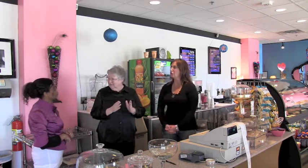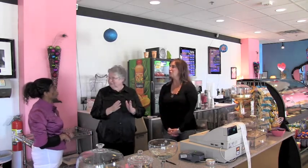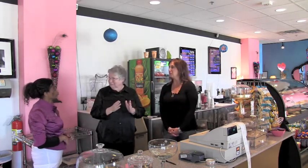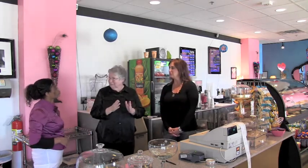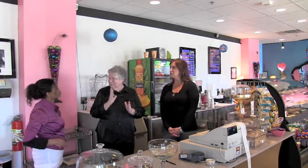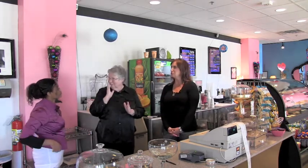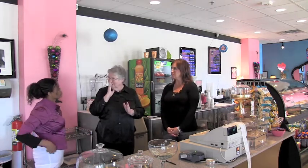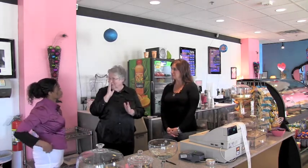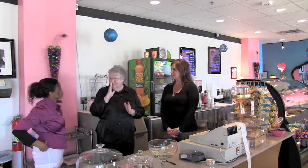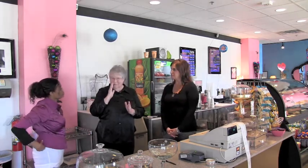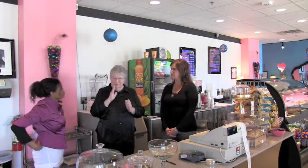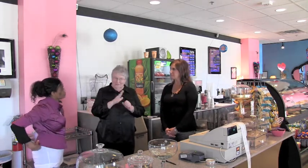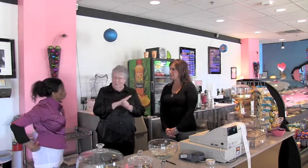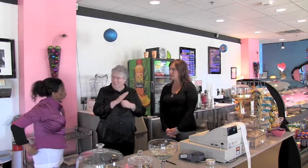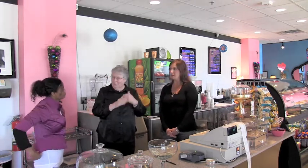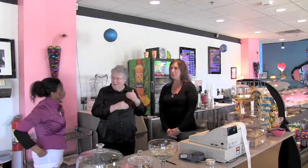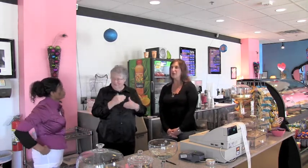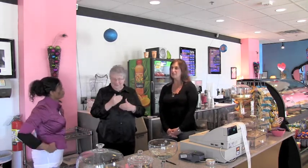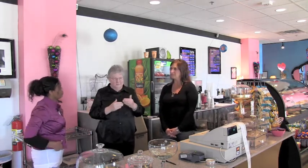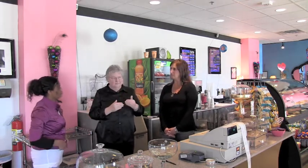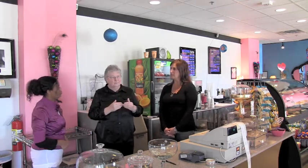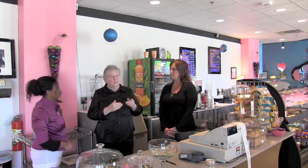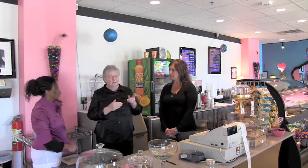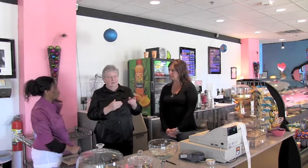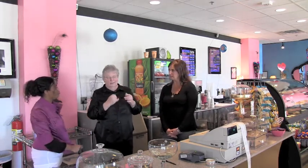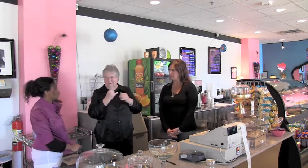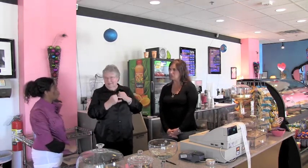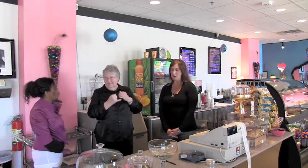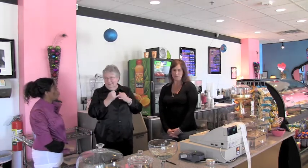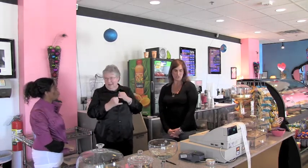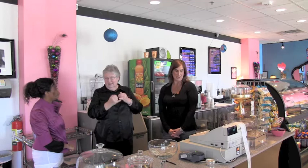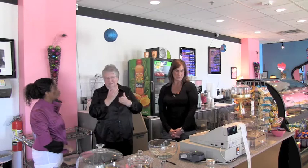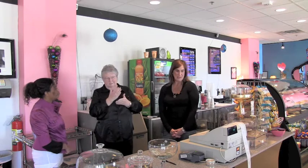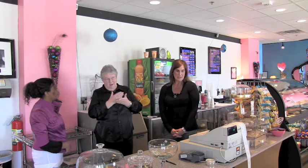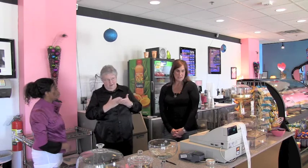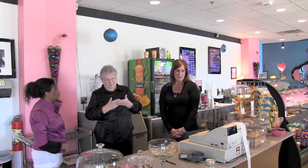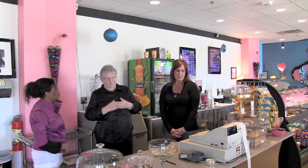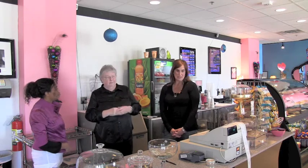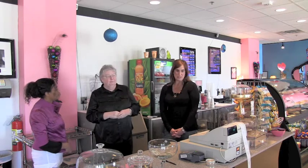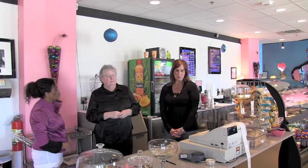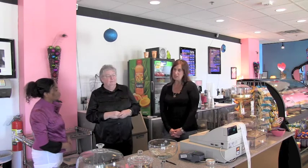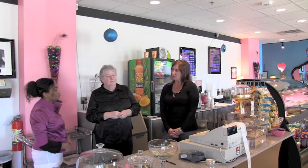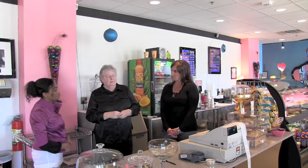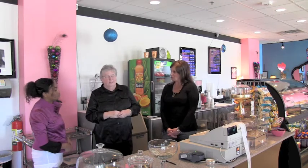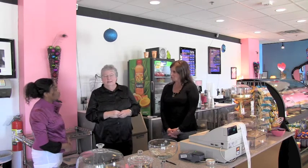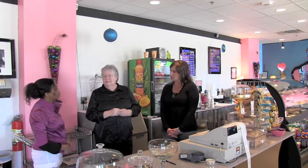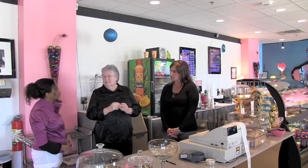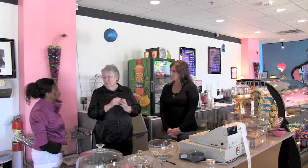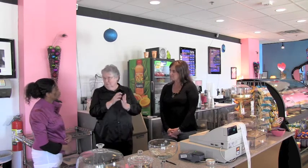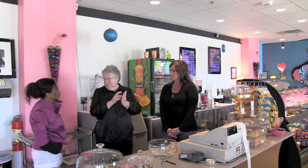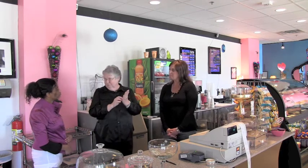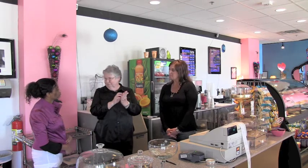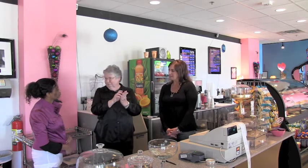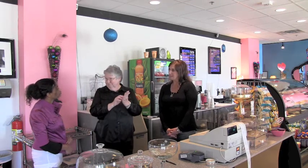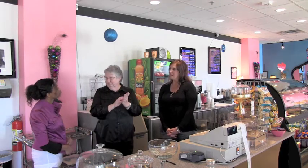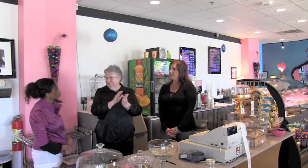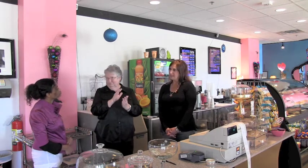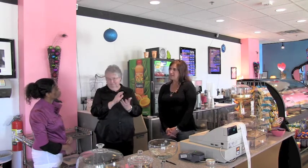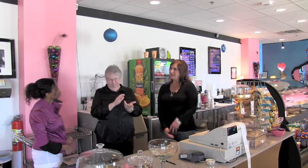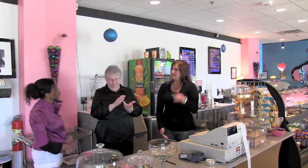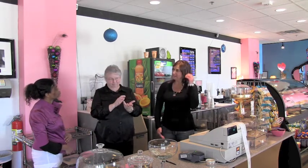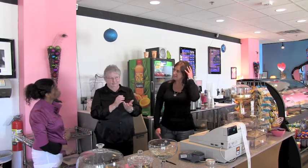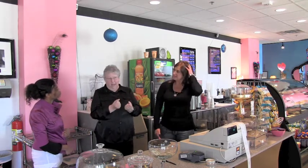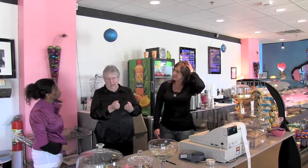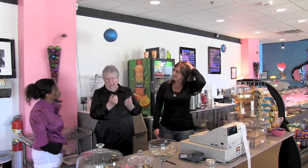interaction, or the whole customer service part of working in a coffee shop, is ringing up the order.